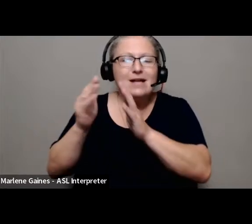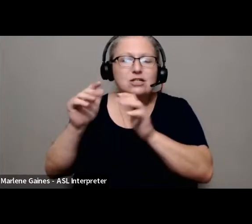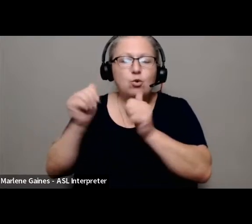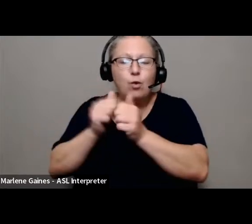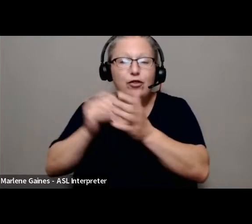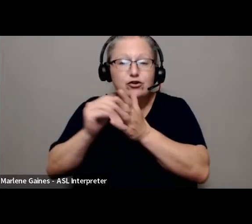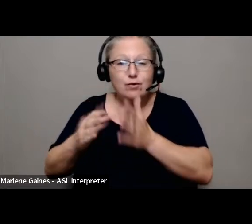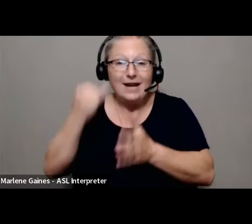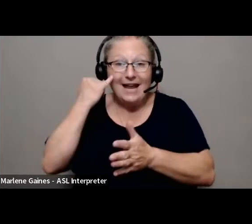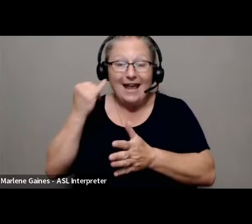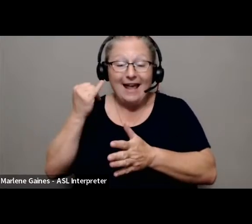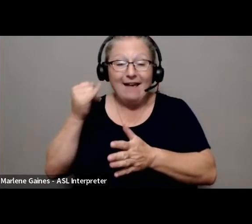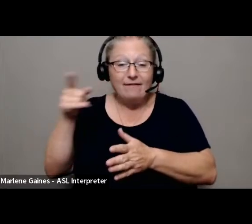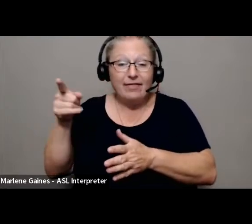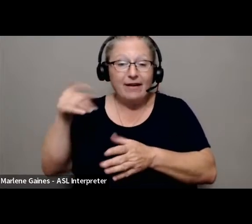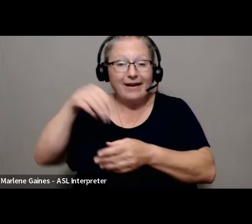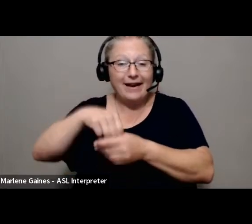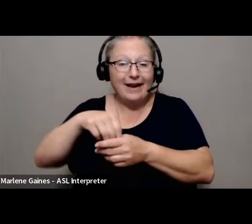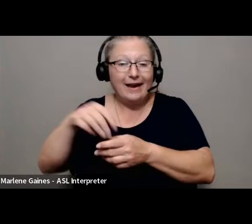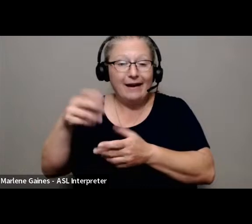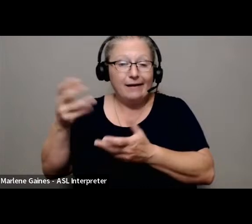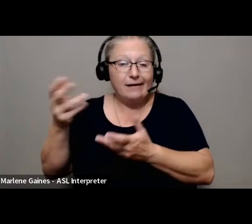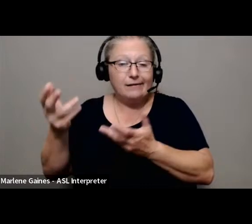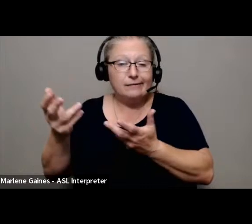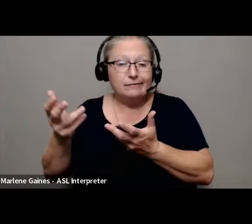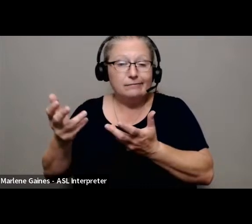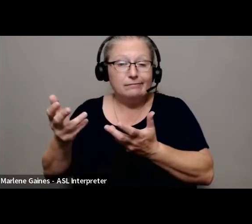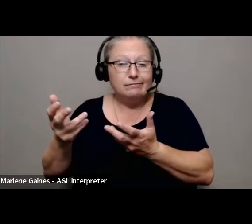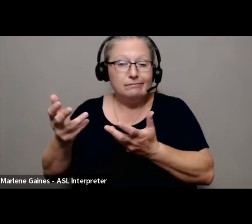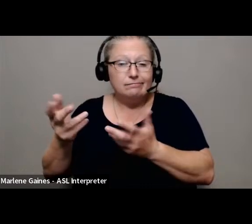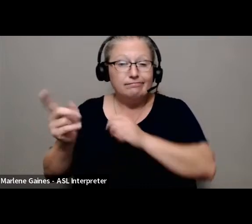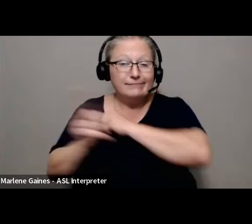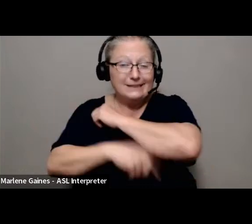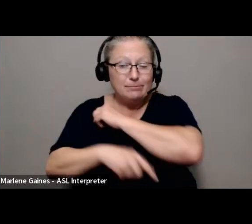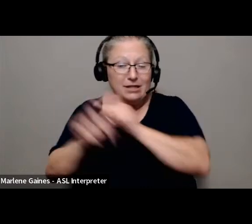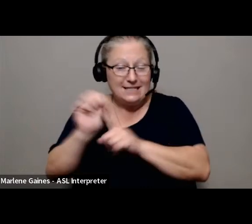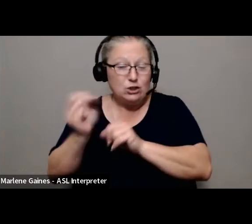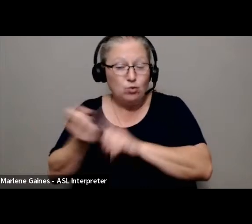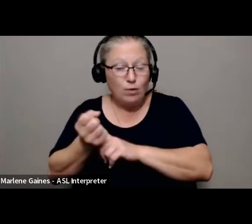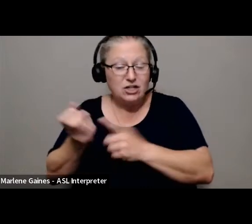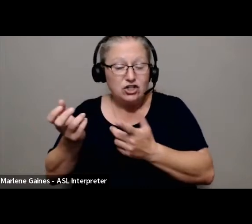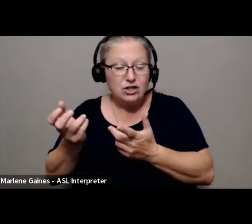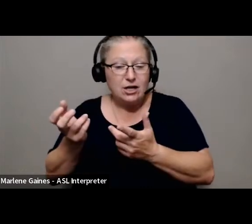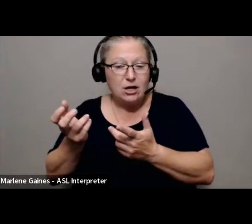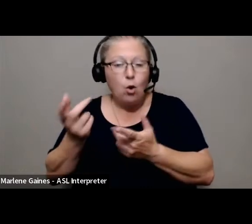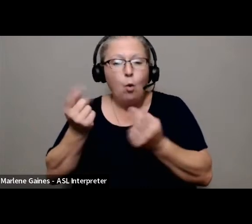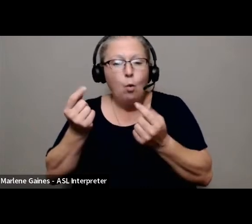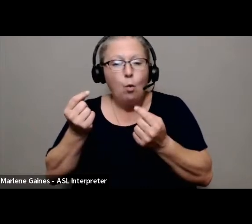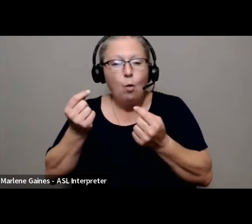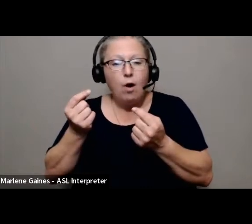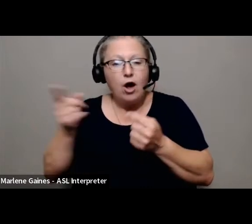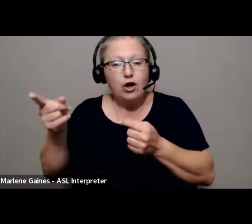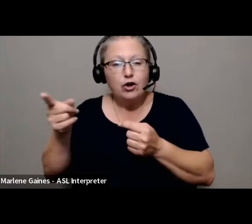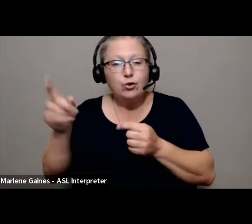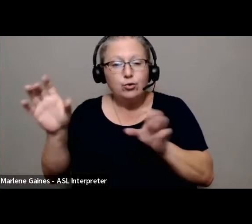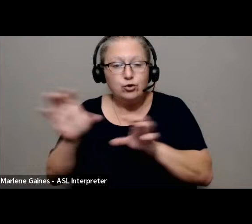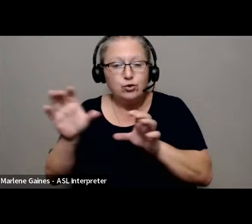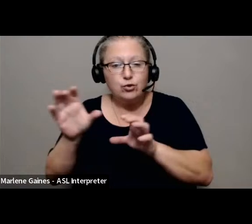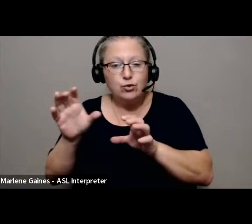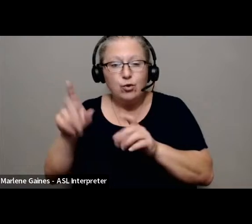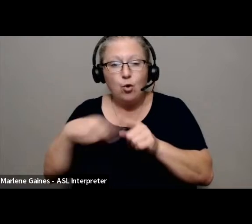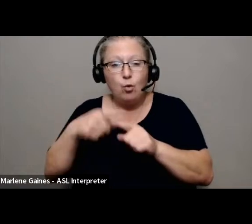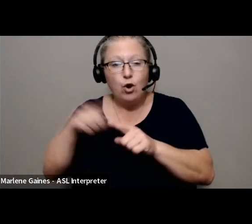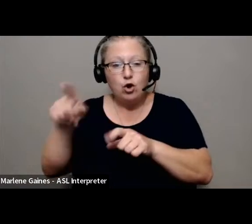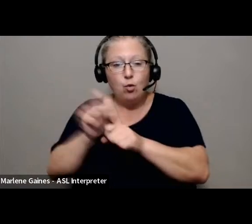they are put in a, more of like a disciplinary situation, what are some of the things that you all do when